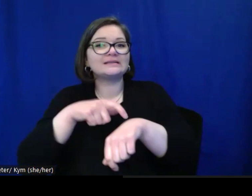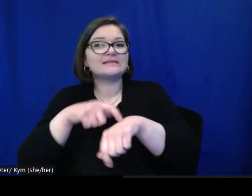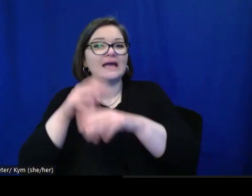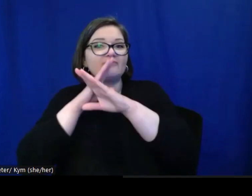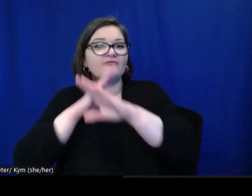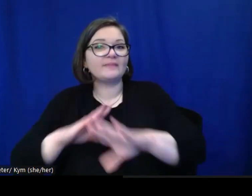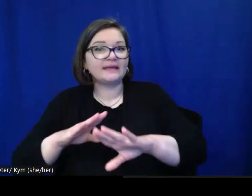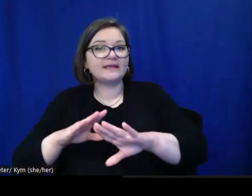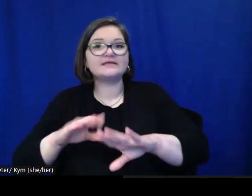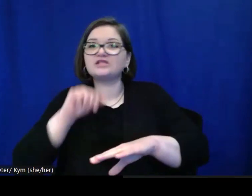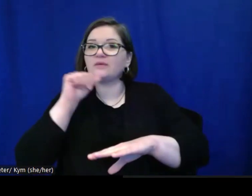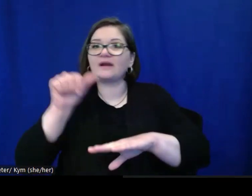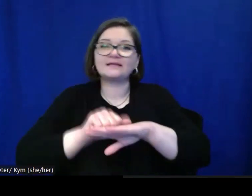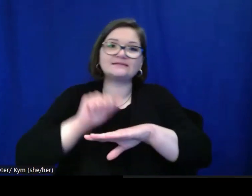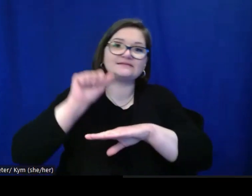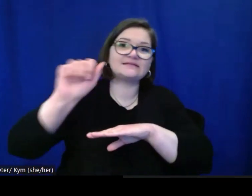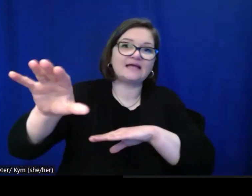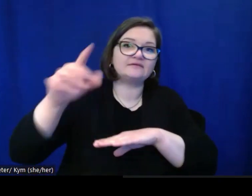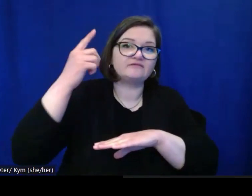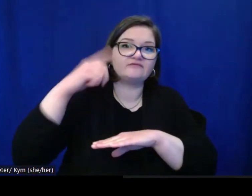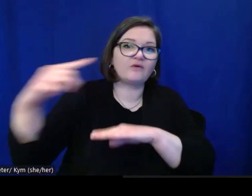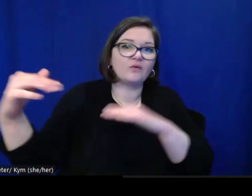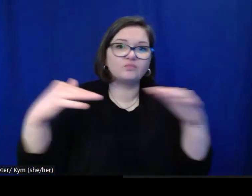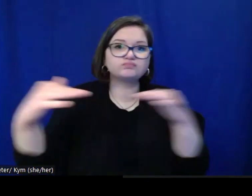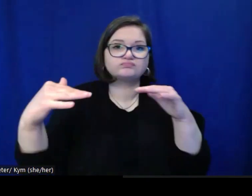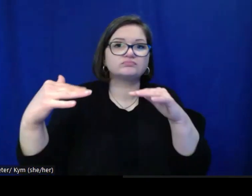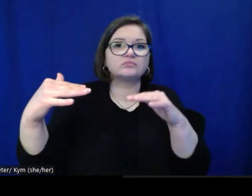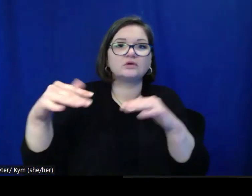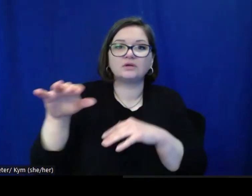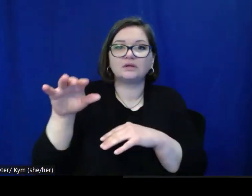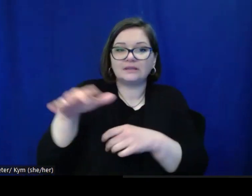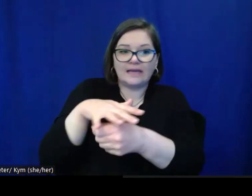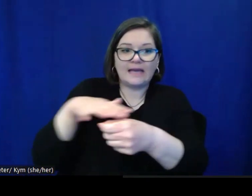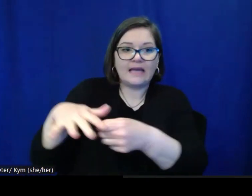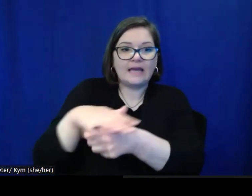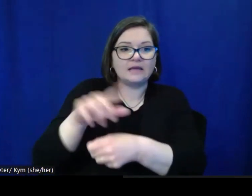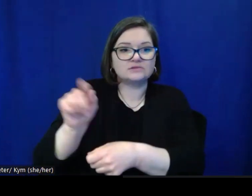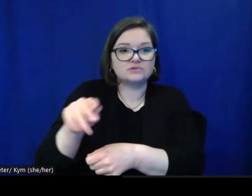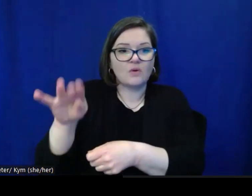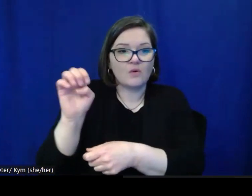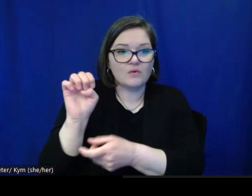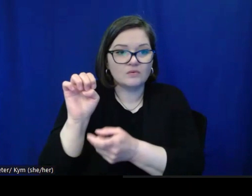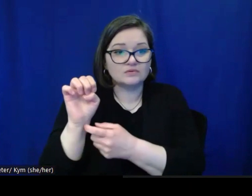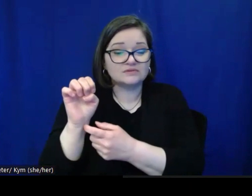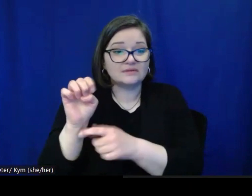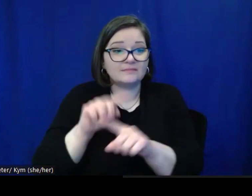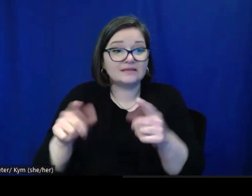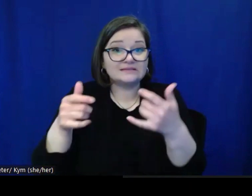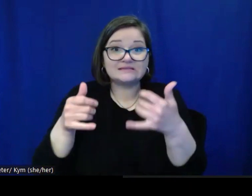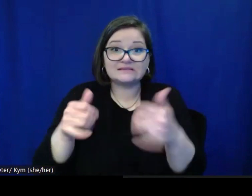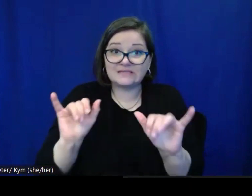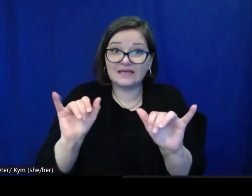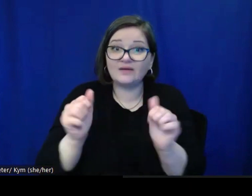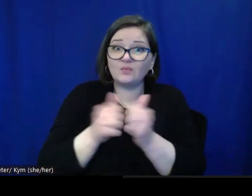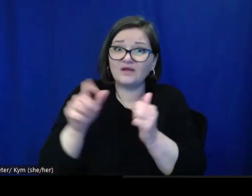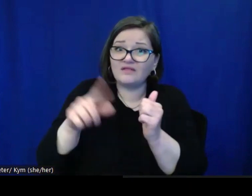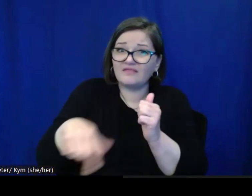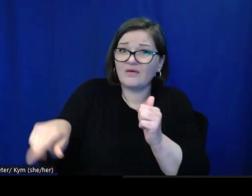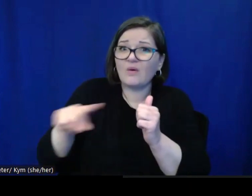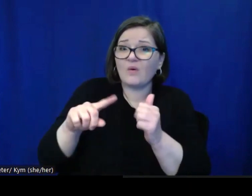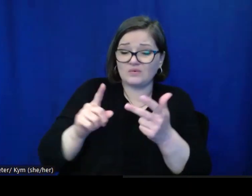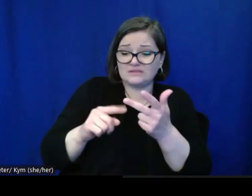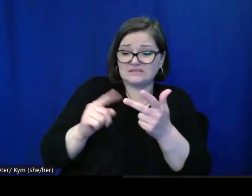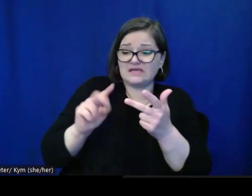not deployed to combat zones. Still, even with our peacetime veterans, don't let that fool